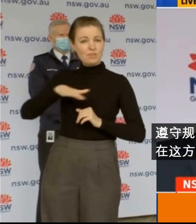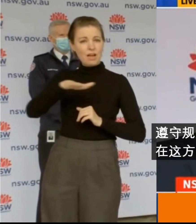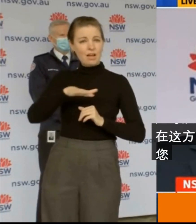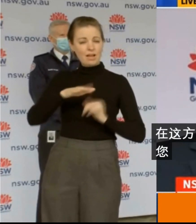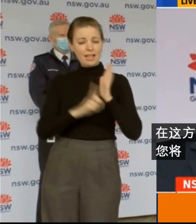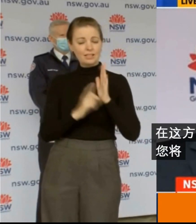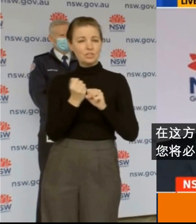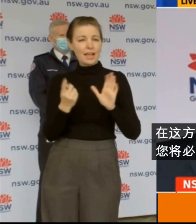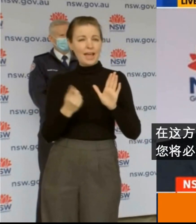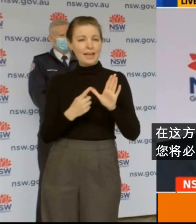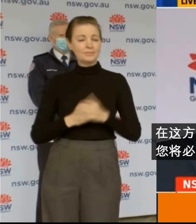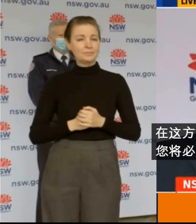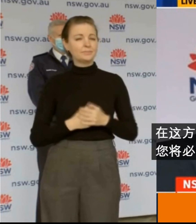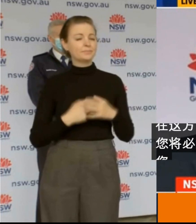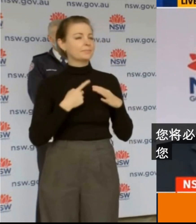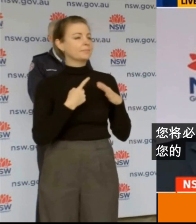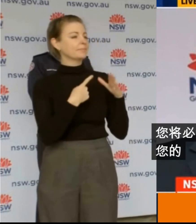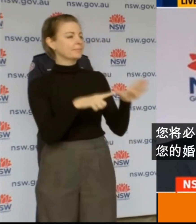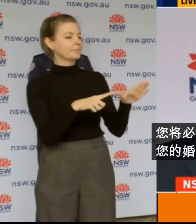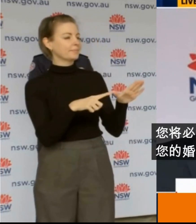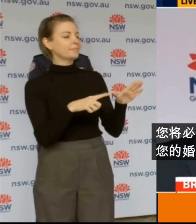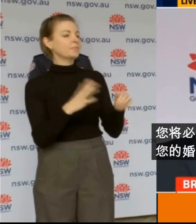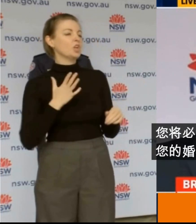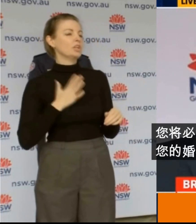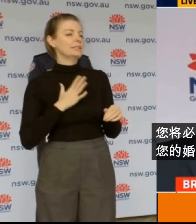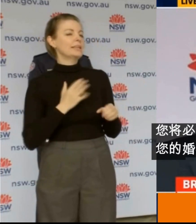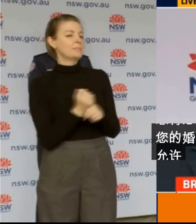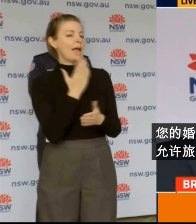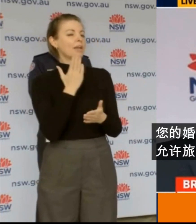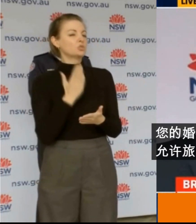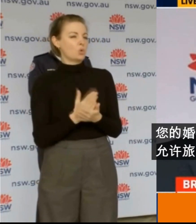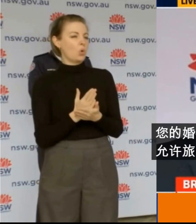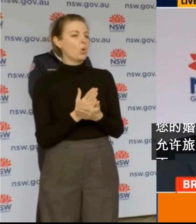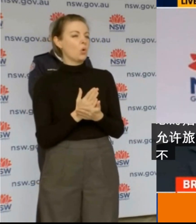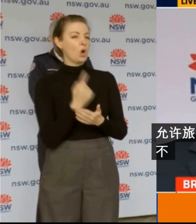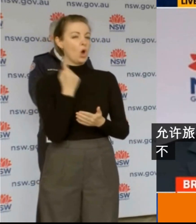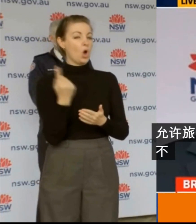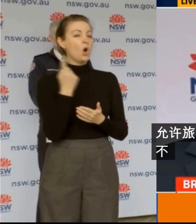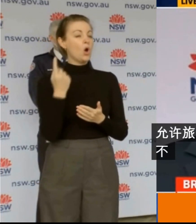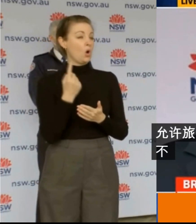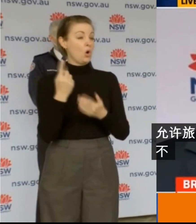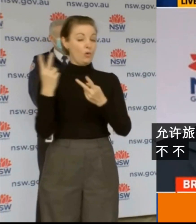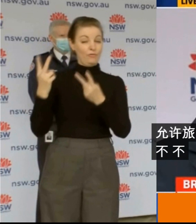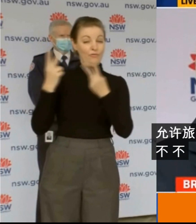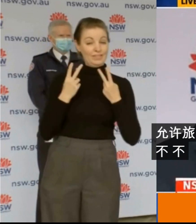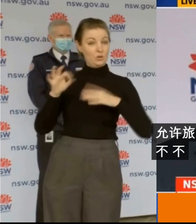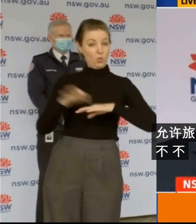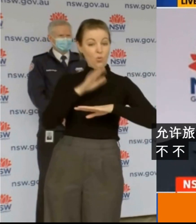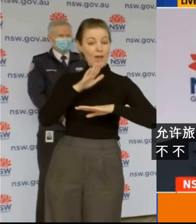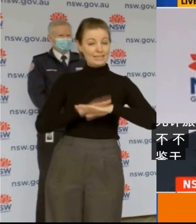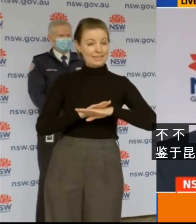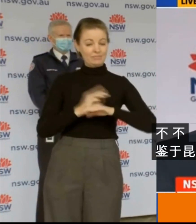exemptions on that front. You're going to have to make sure that your wedding guests are located within the areas that are allowed to travel. No changes to that. Sorry,